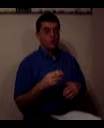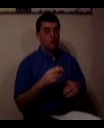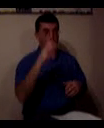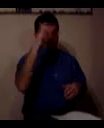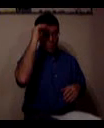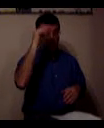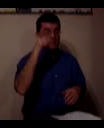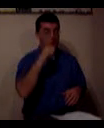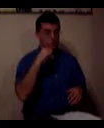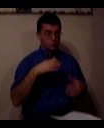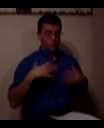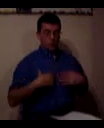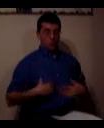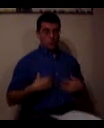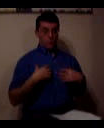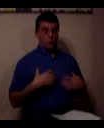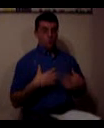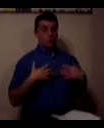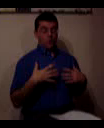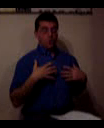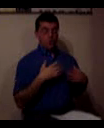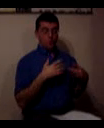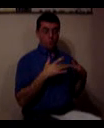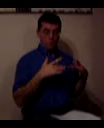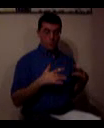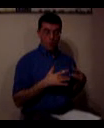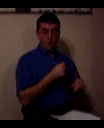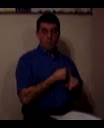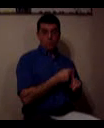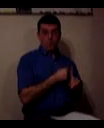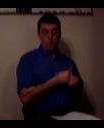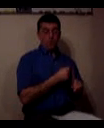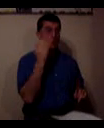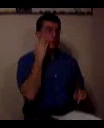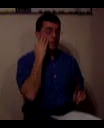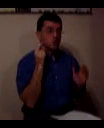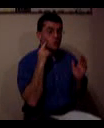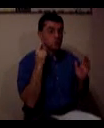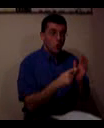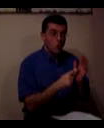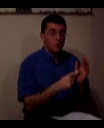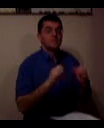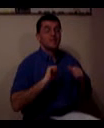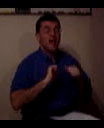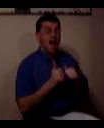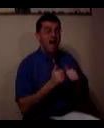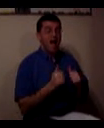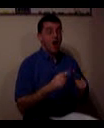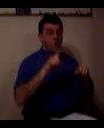respiration, measuring with our heart rate, we noticed how we really had a different heart rate